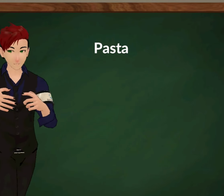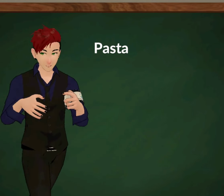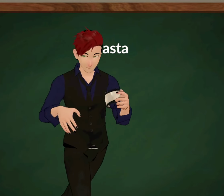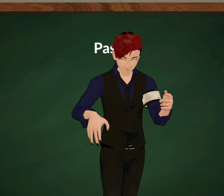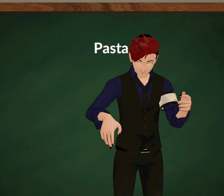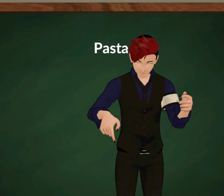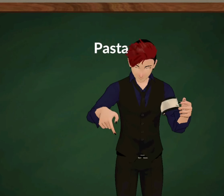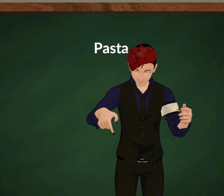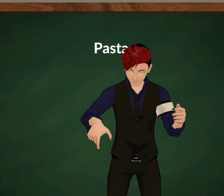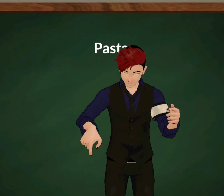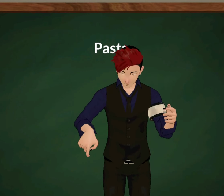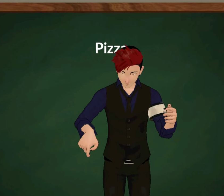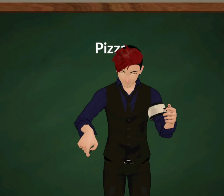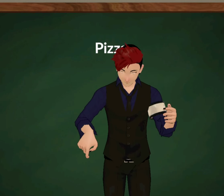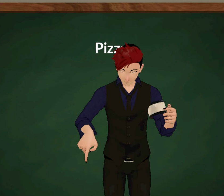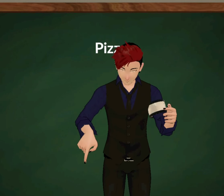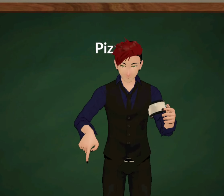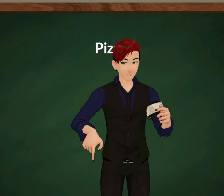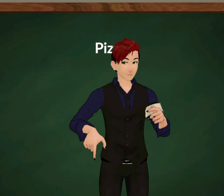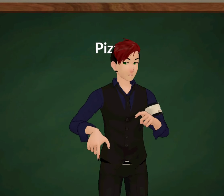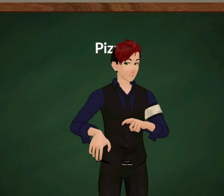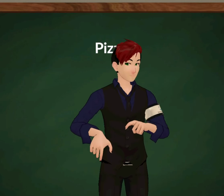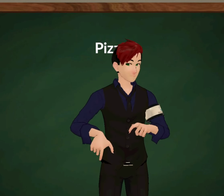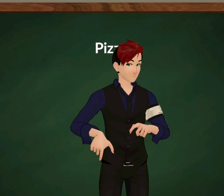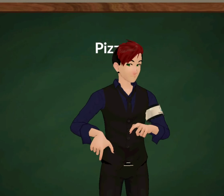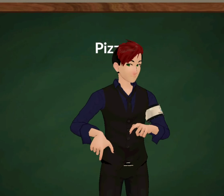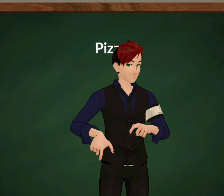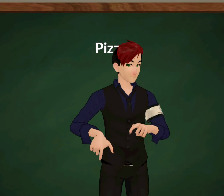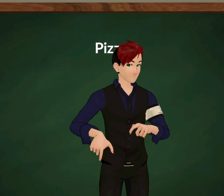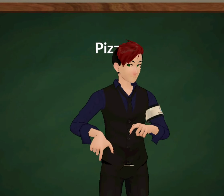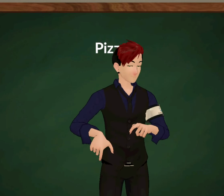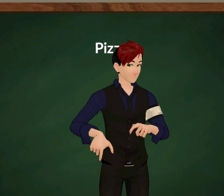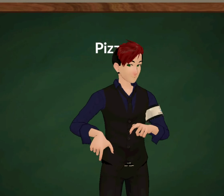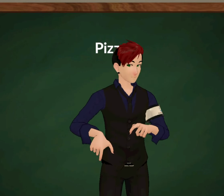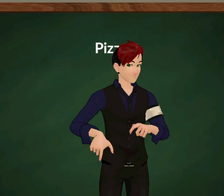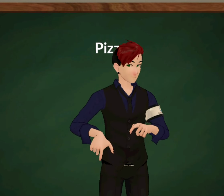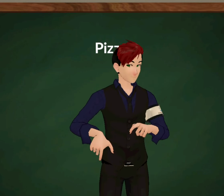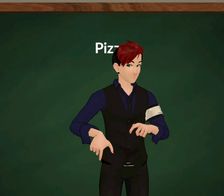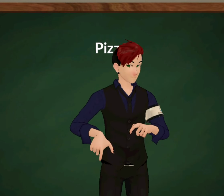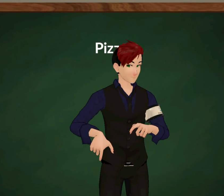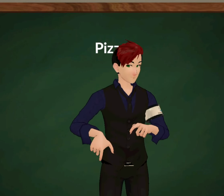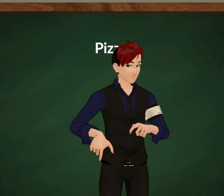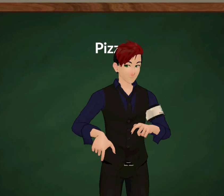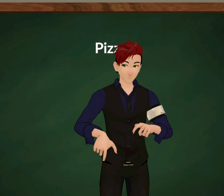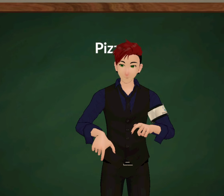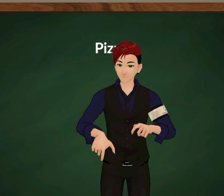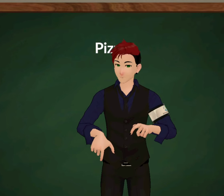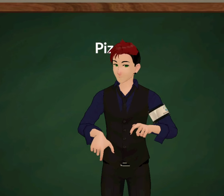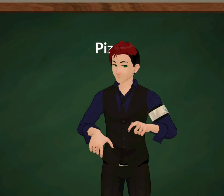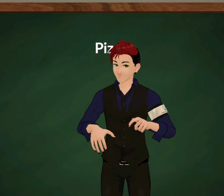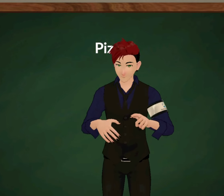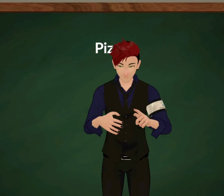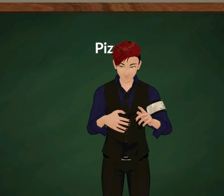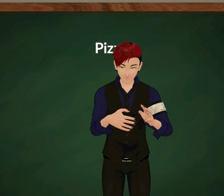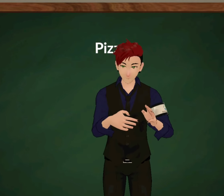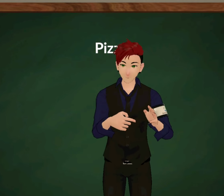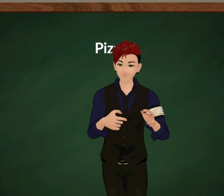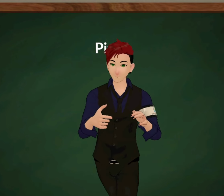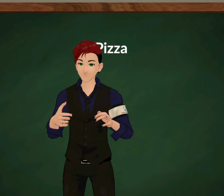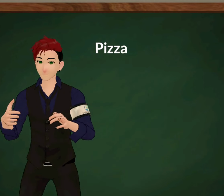Pasta. I read Next word. paste and pasta, and I was like, wait, that doesn't sound right. P.